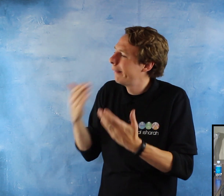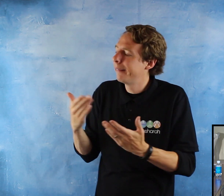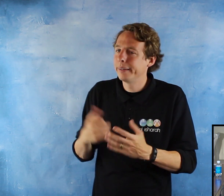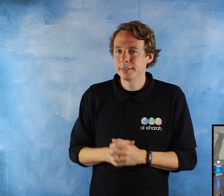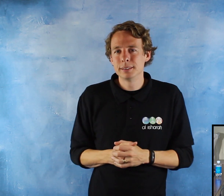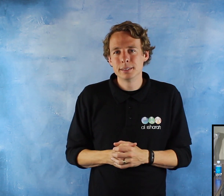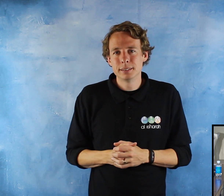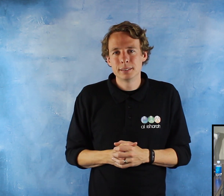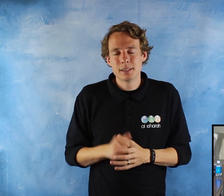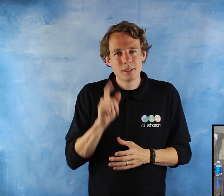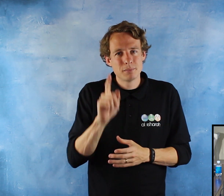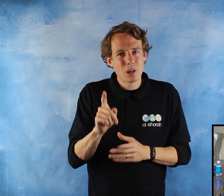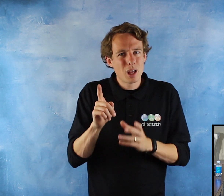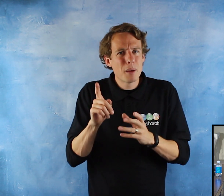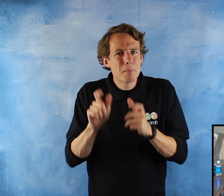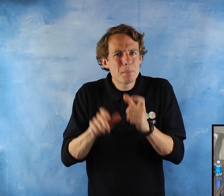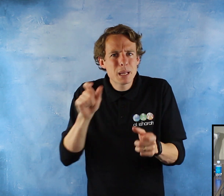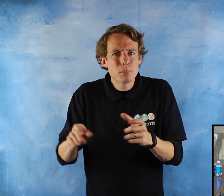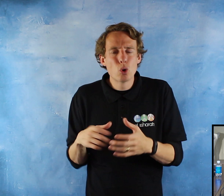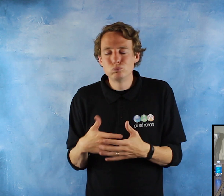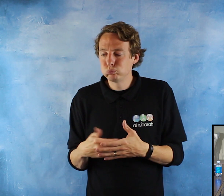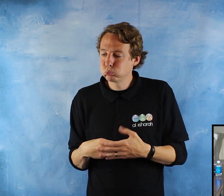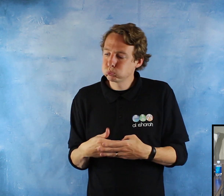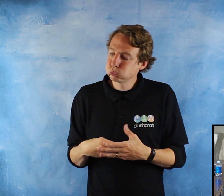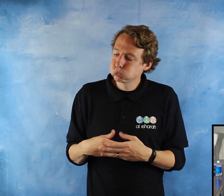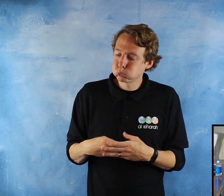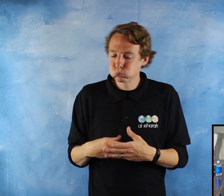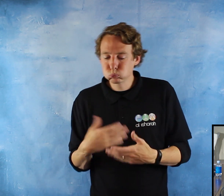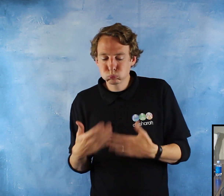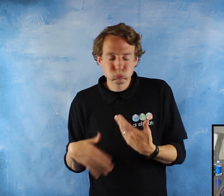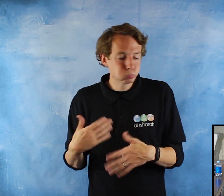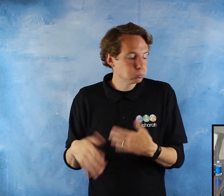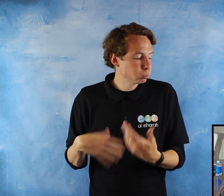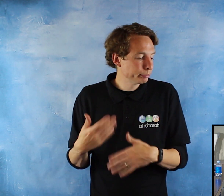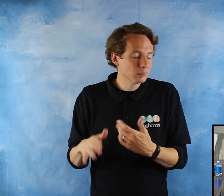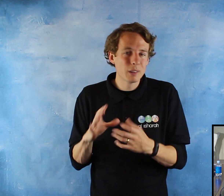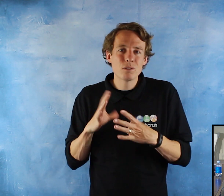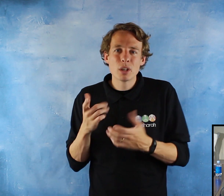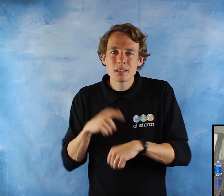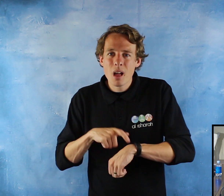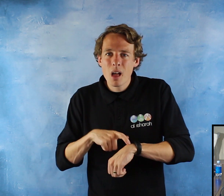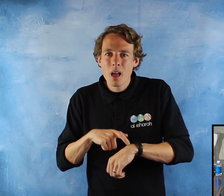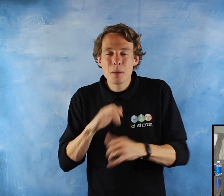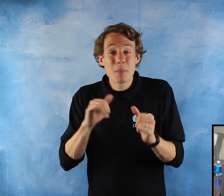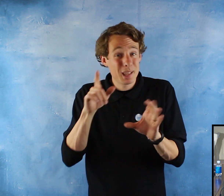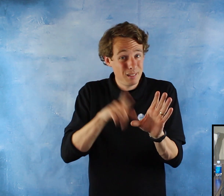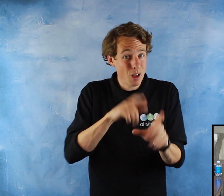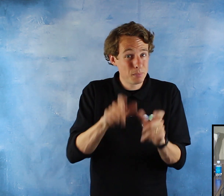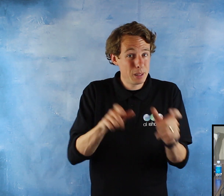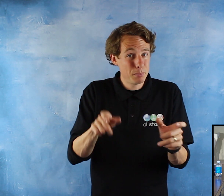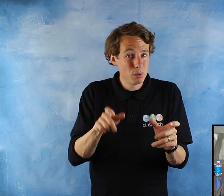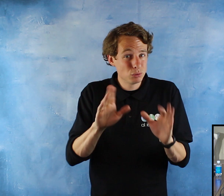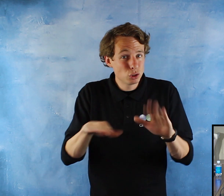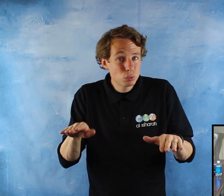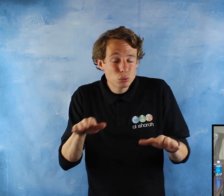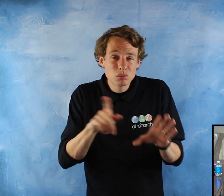that. So we need to have a good plan for them. If we leave them, they'll be hanging around in the street. There are many wrong